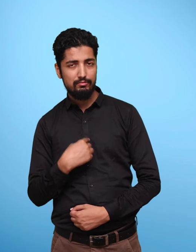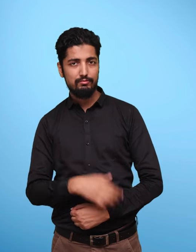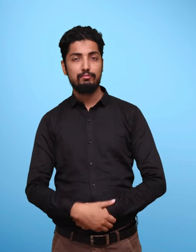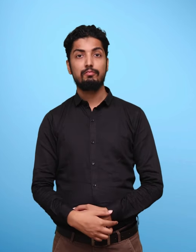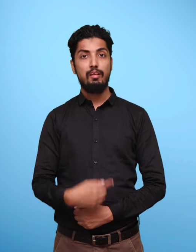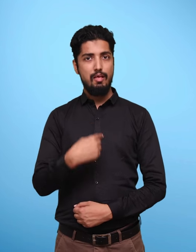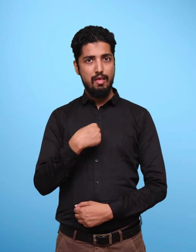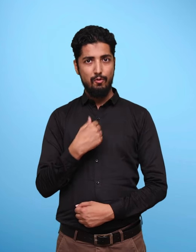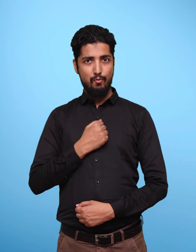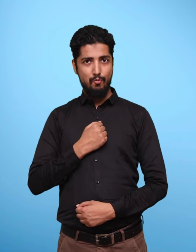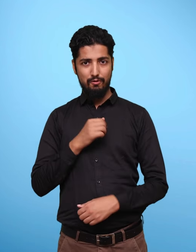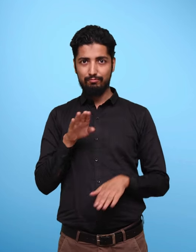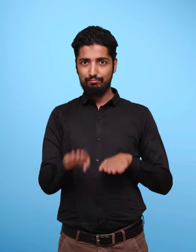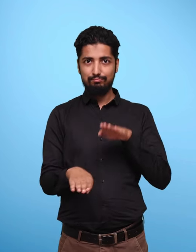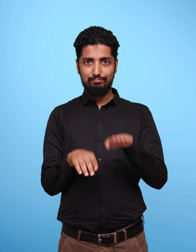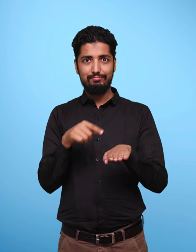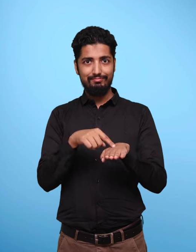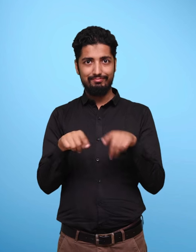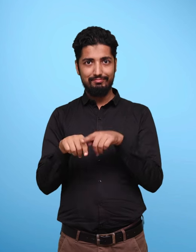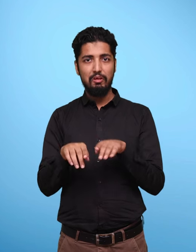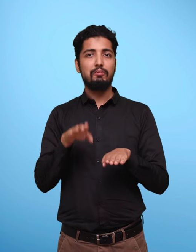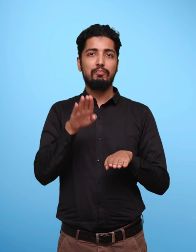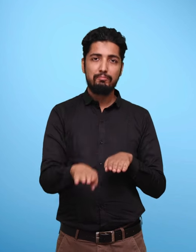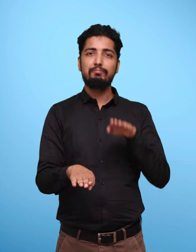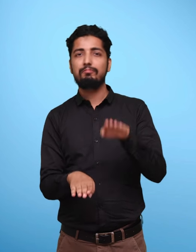I tap with my feet.